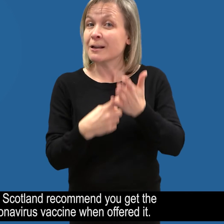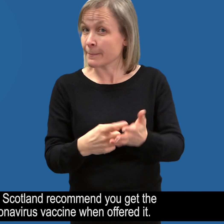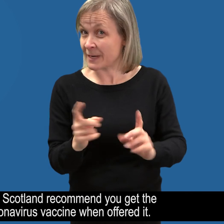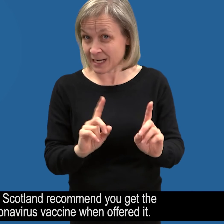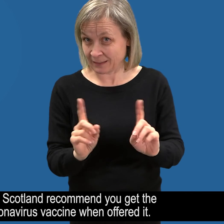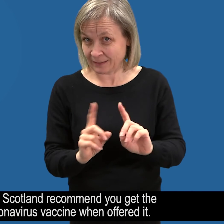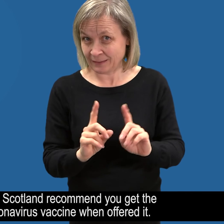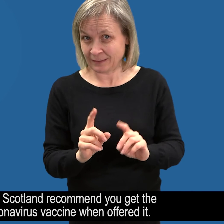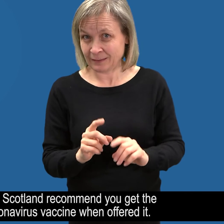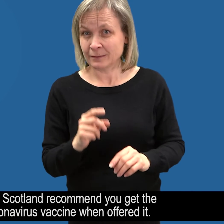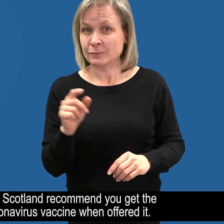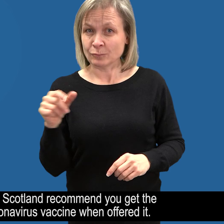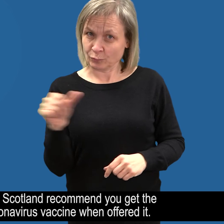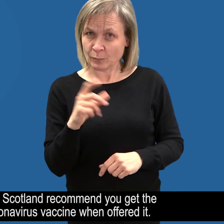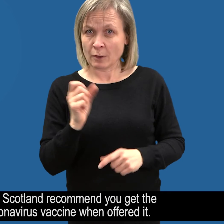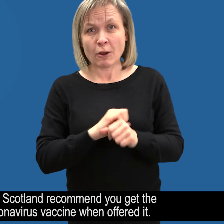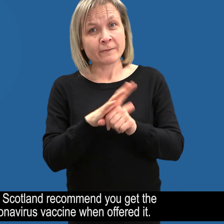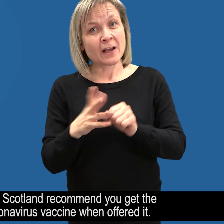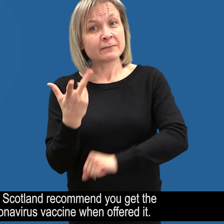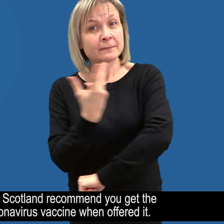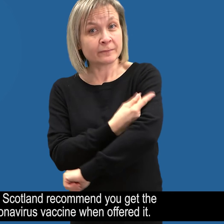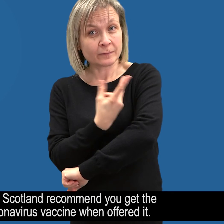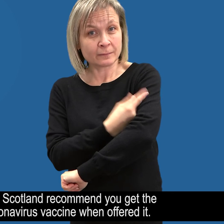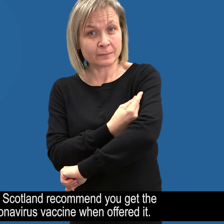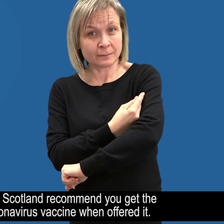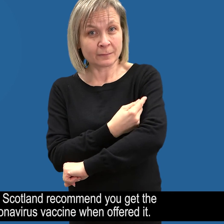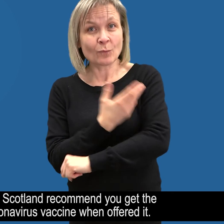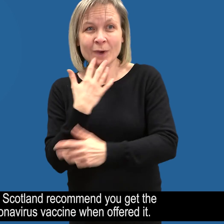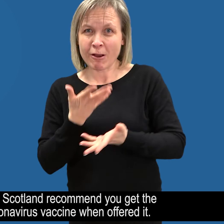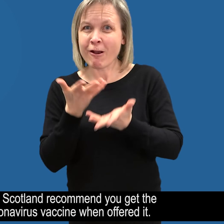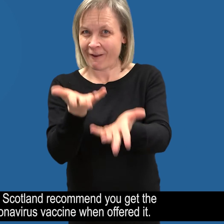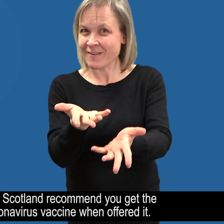NHS Scotland recommend you get the coronavirus vaccine when offered it.